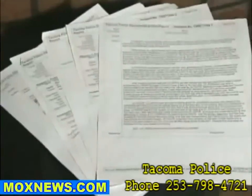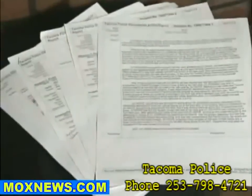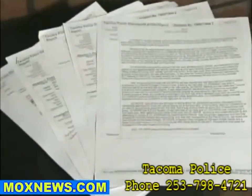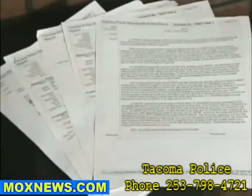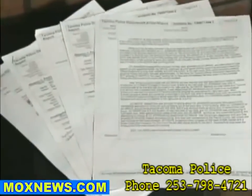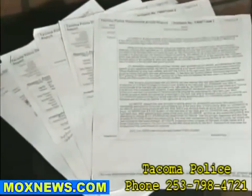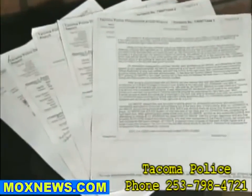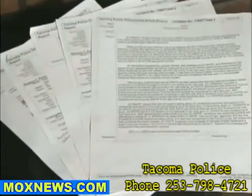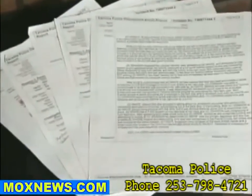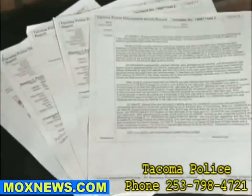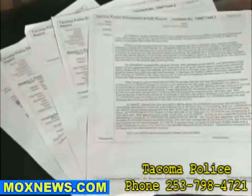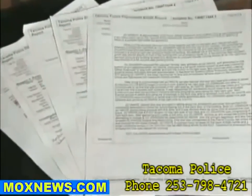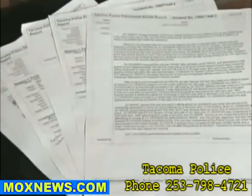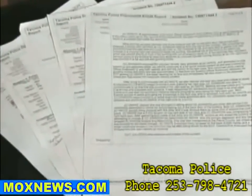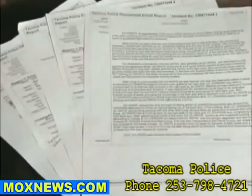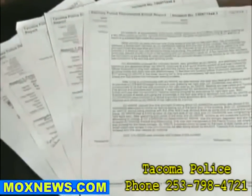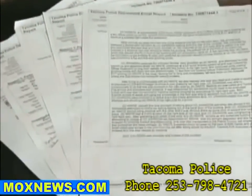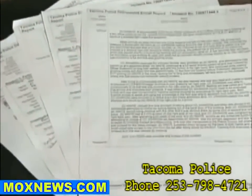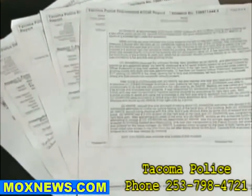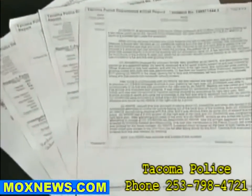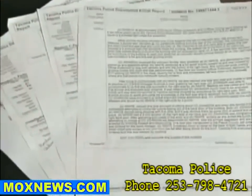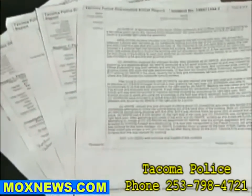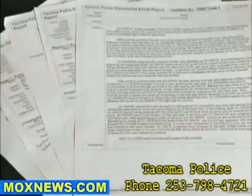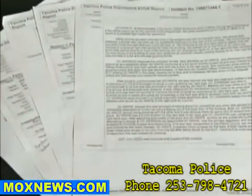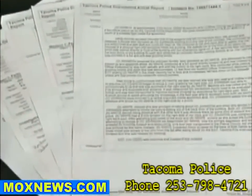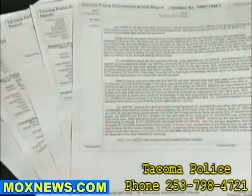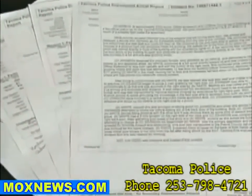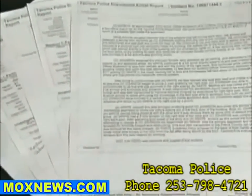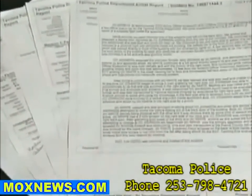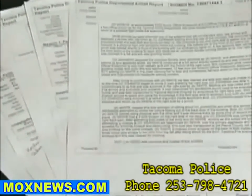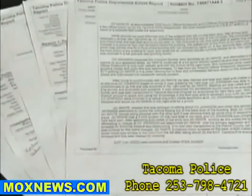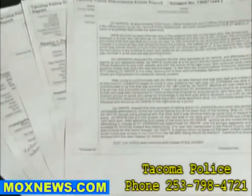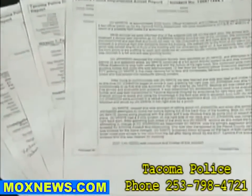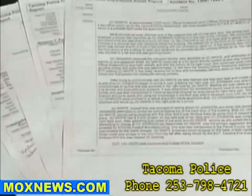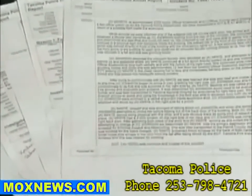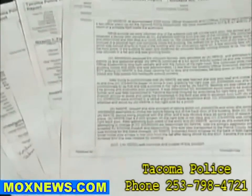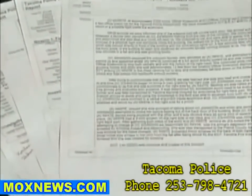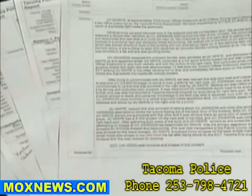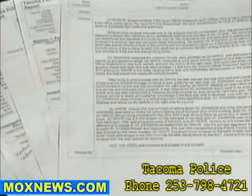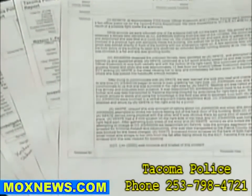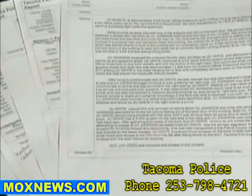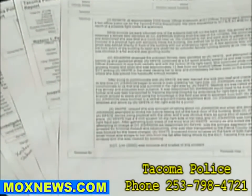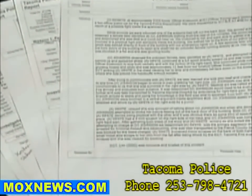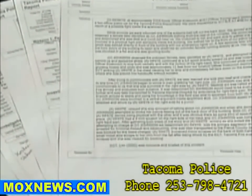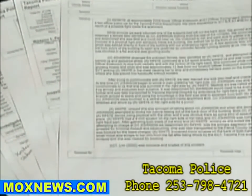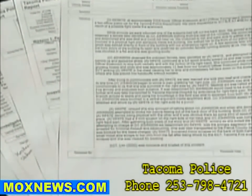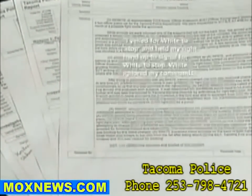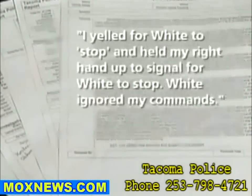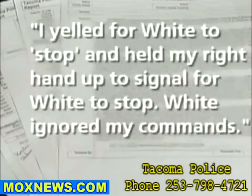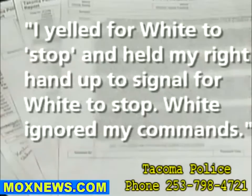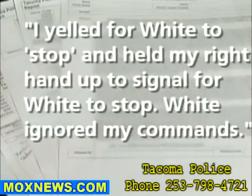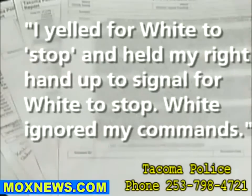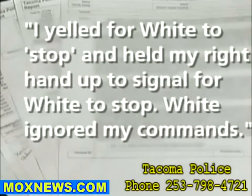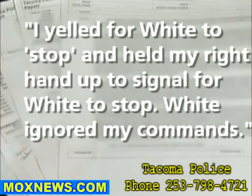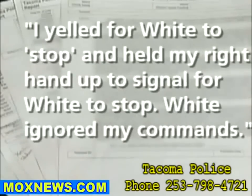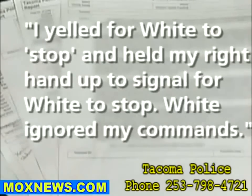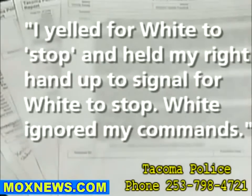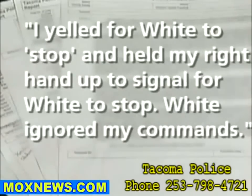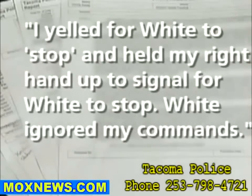That's exactly what both officers told their superiors after the fact. Kuskovich wrote, I yelled for White to